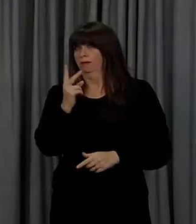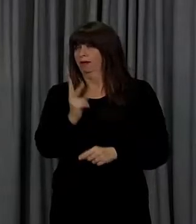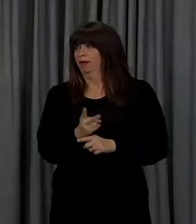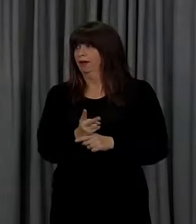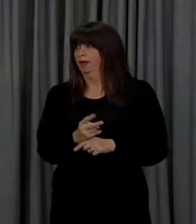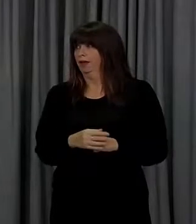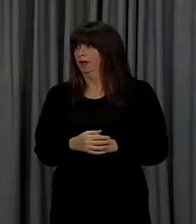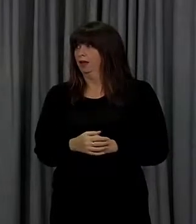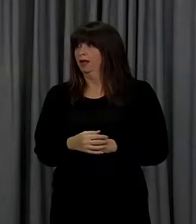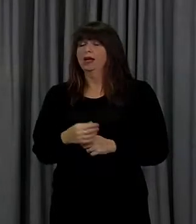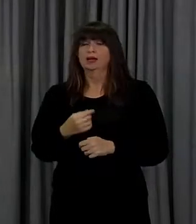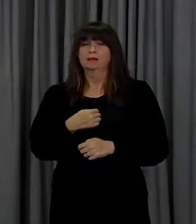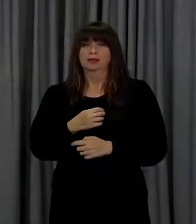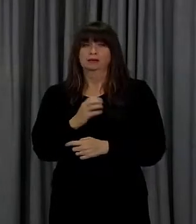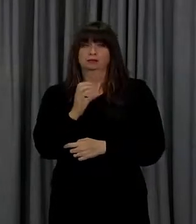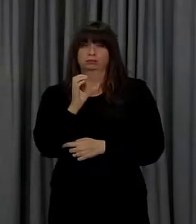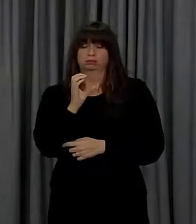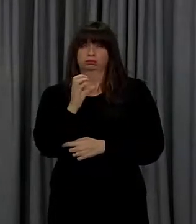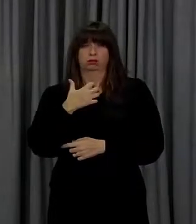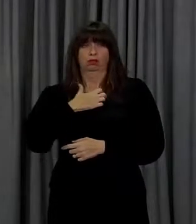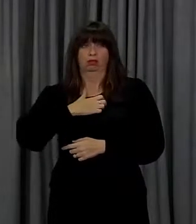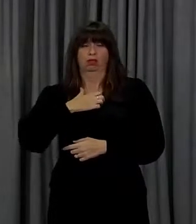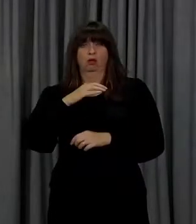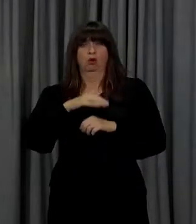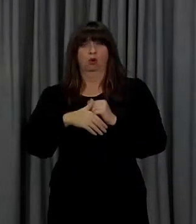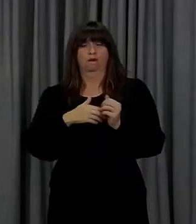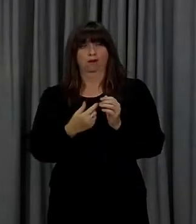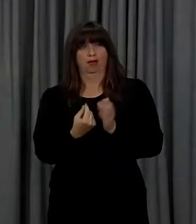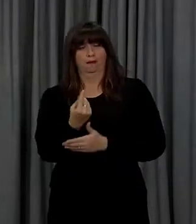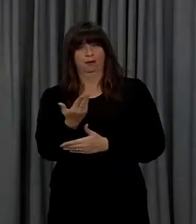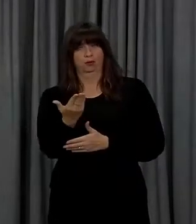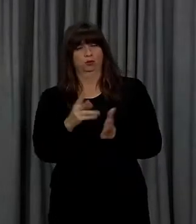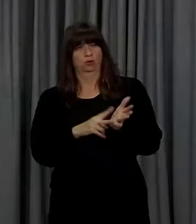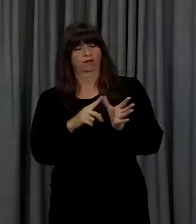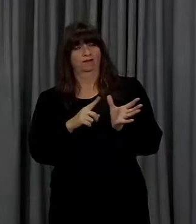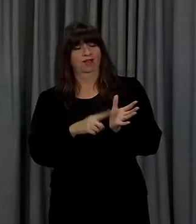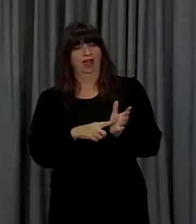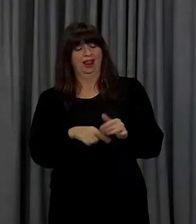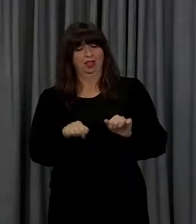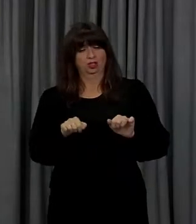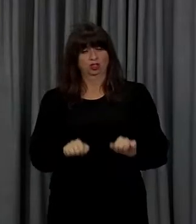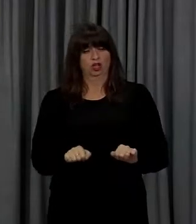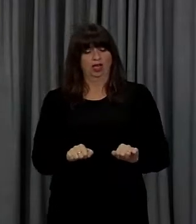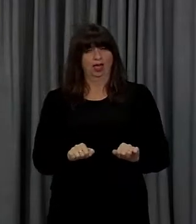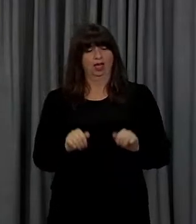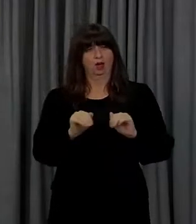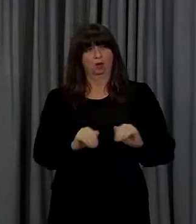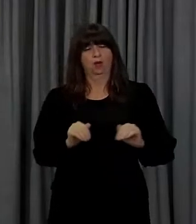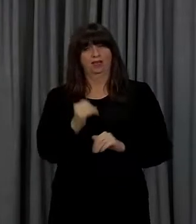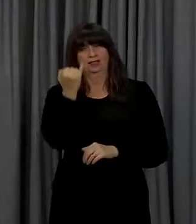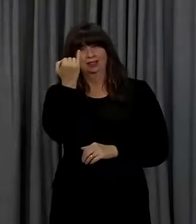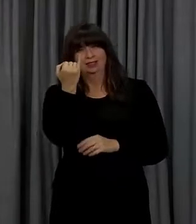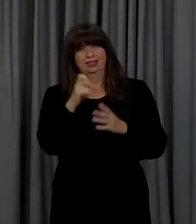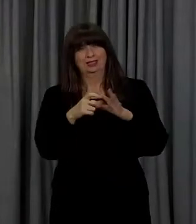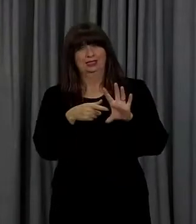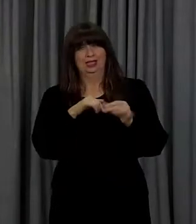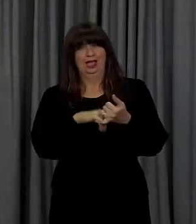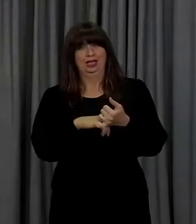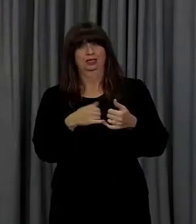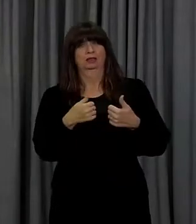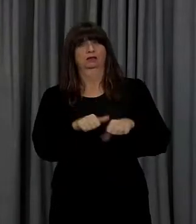I've got to say, I was horrified to hear Val's story. That was absolutely unacceptable.